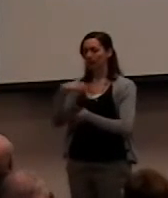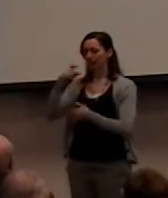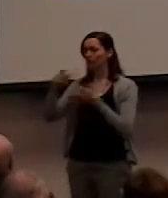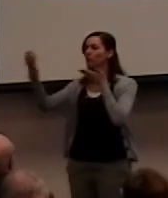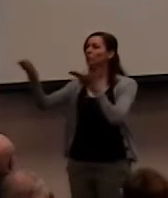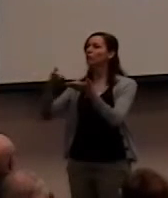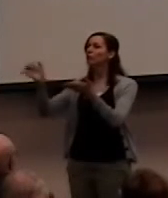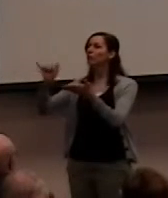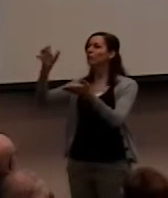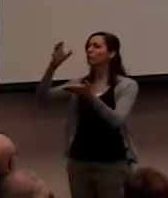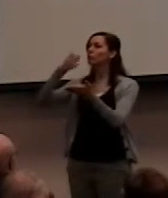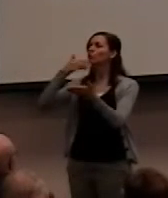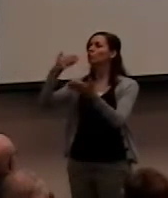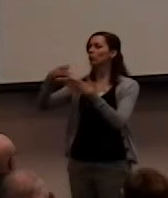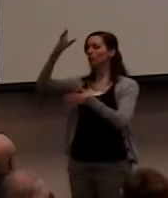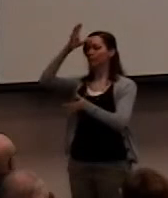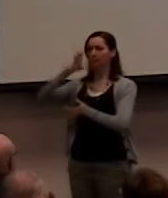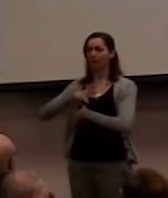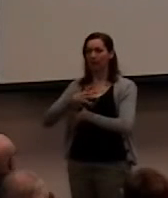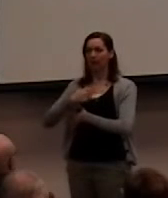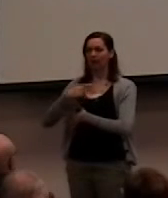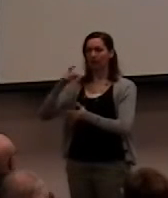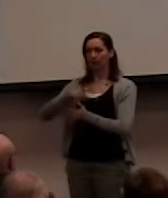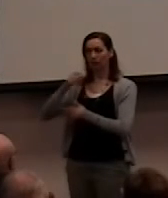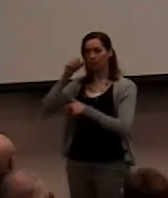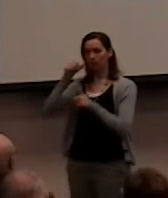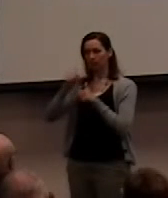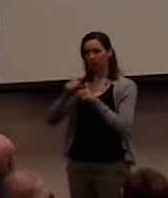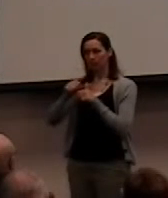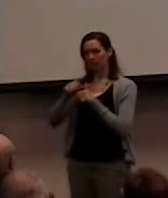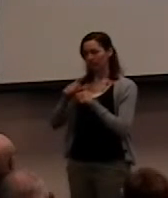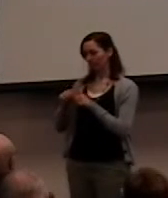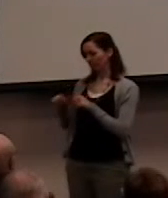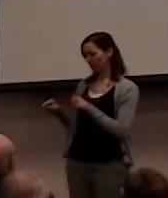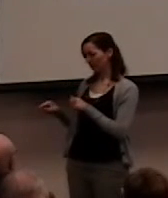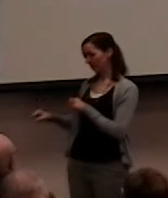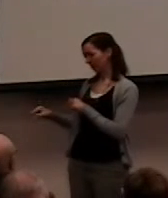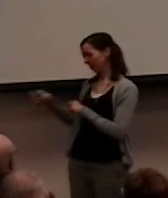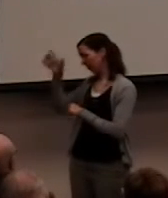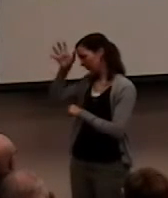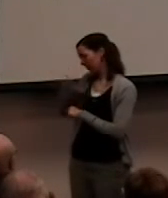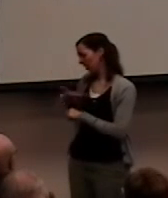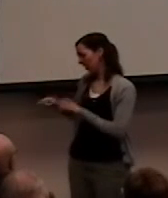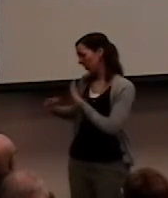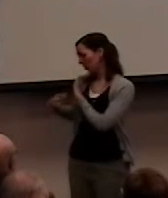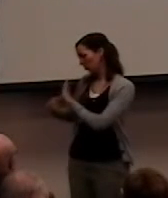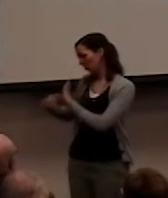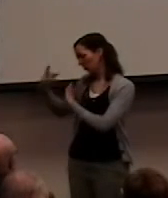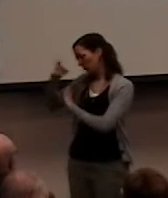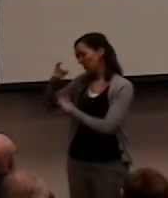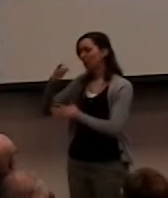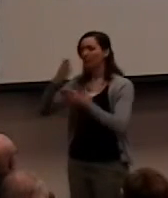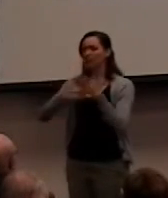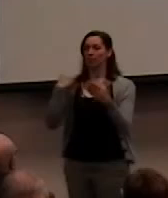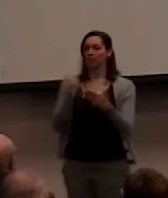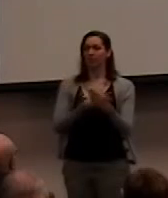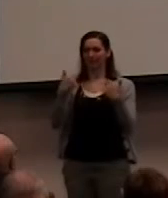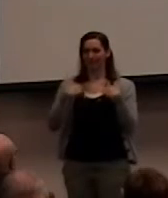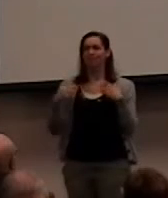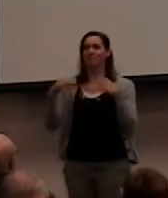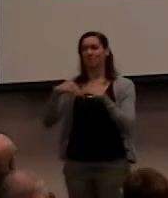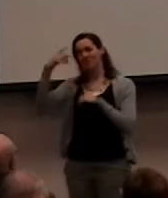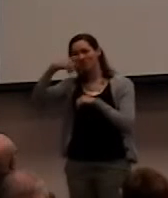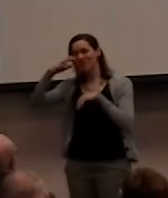remember. He showed wisdom, and again, some of us have more wisdom than